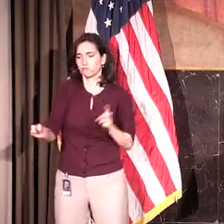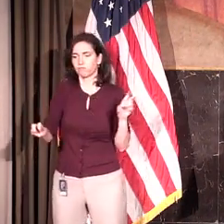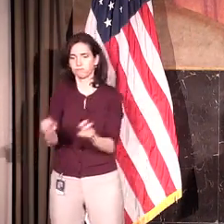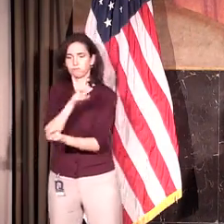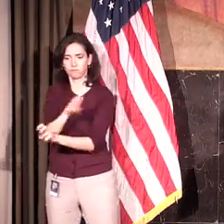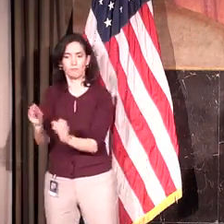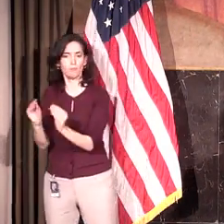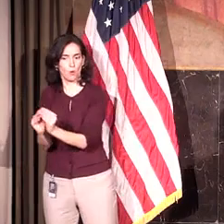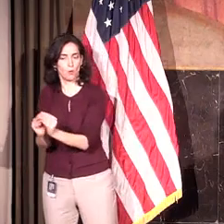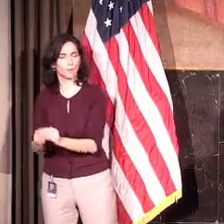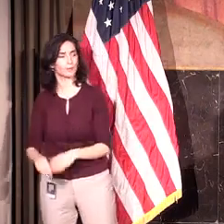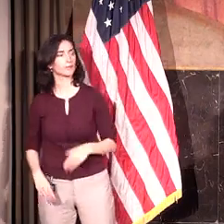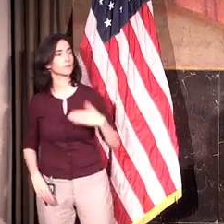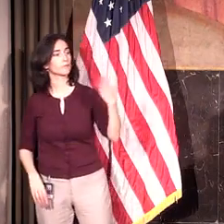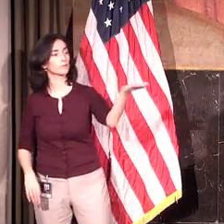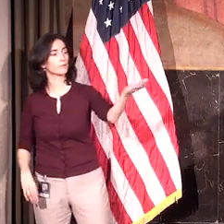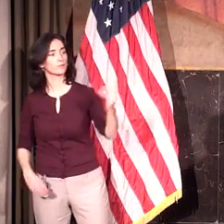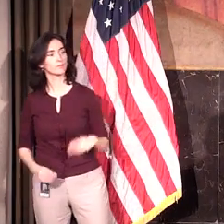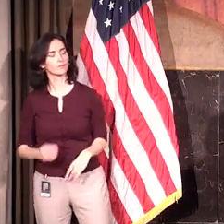Yes, ma'am.